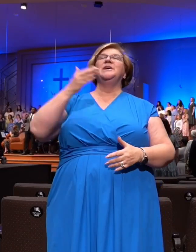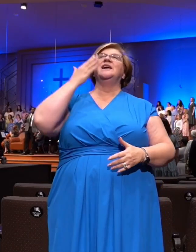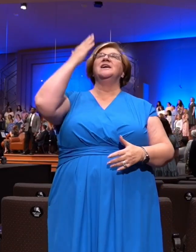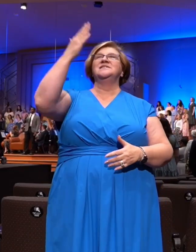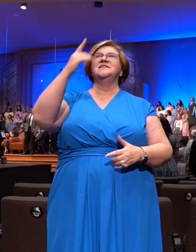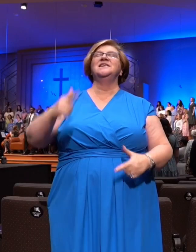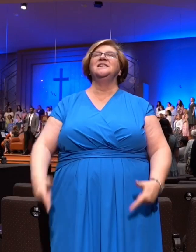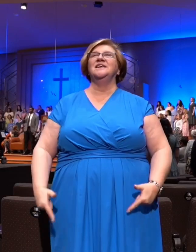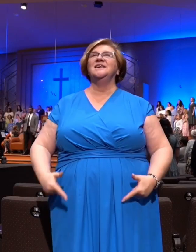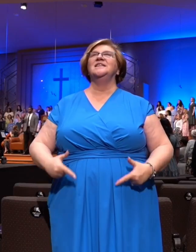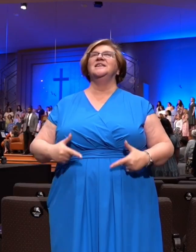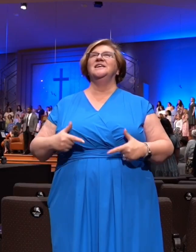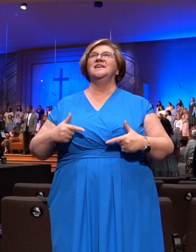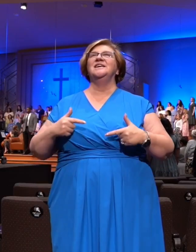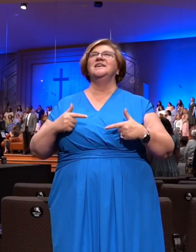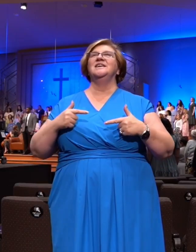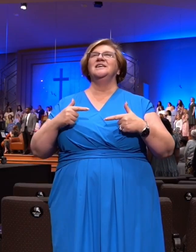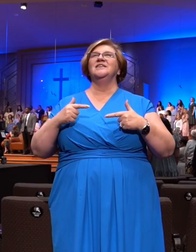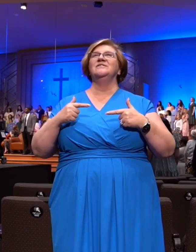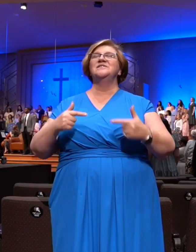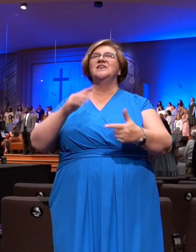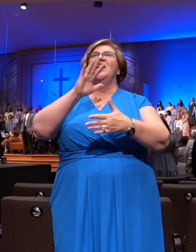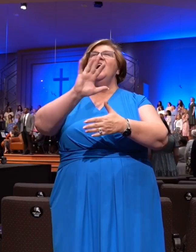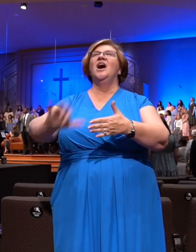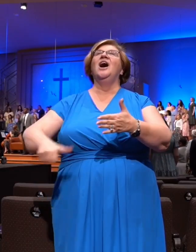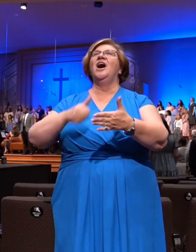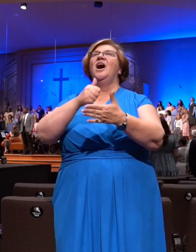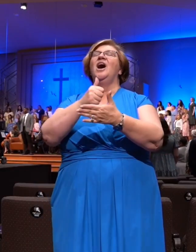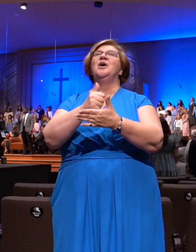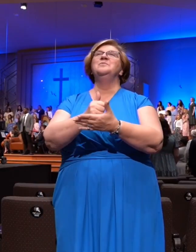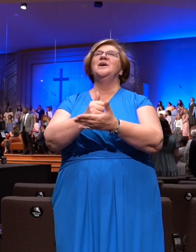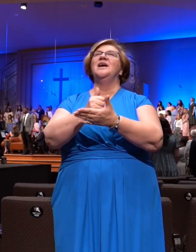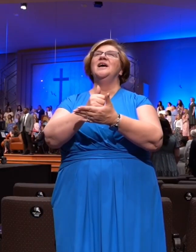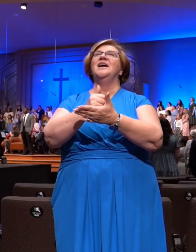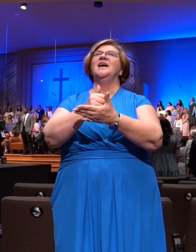alive because he lives.